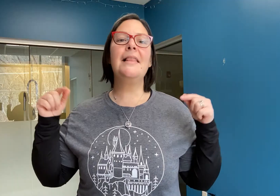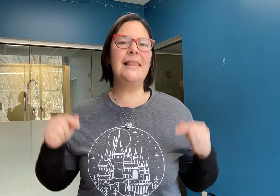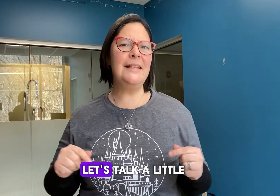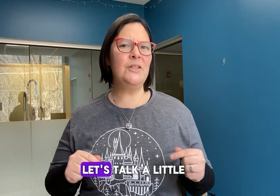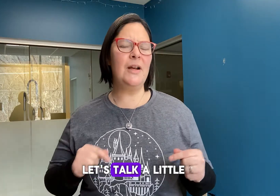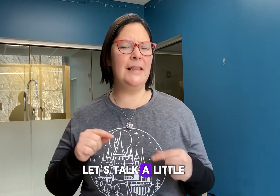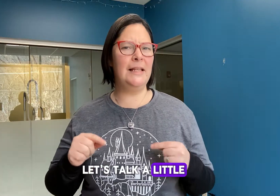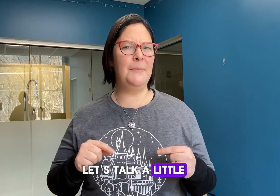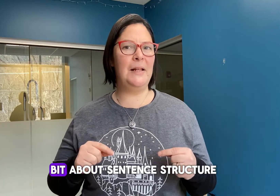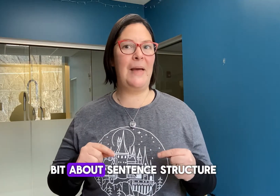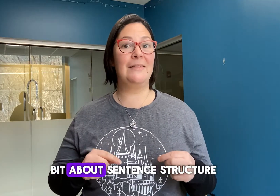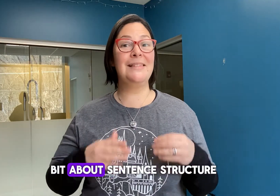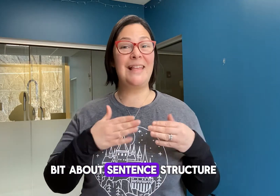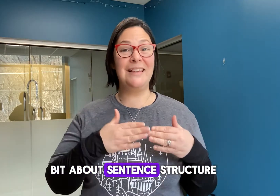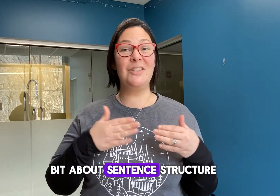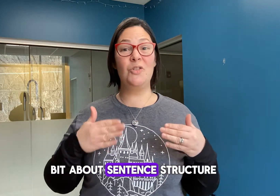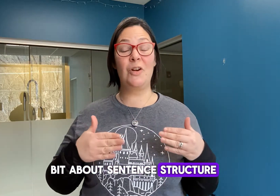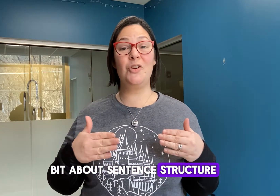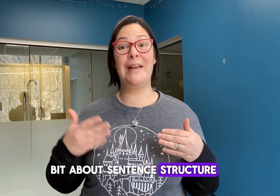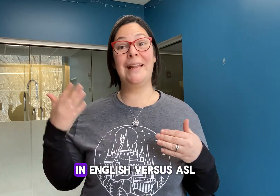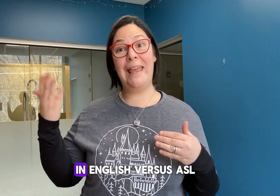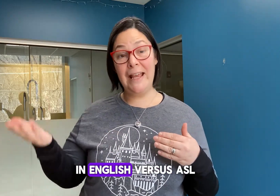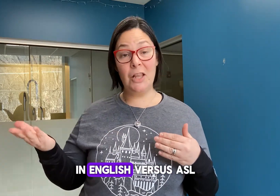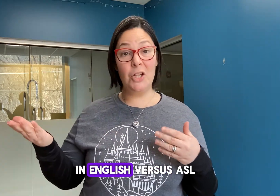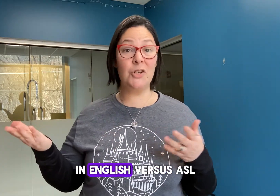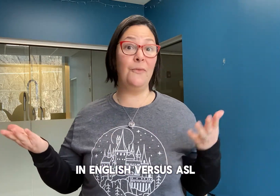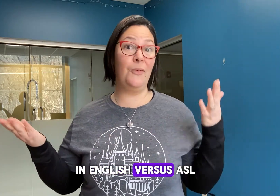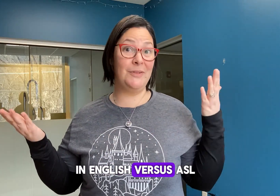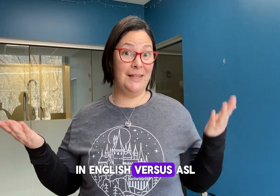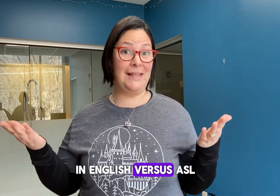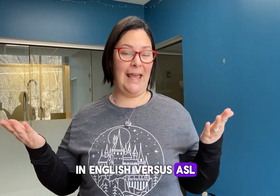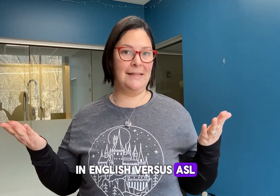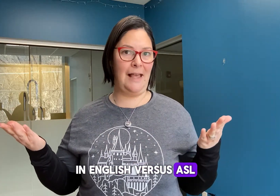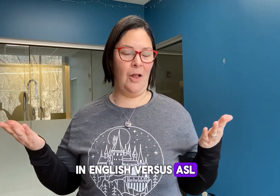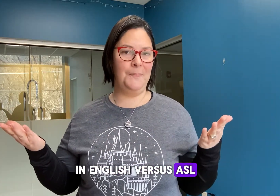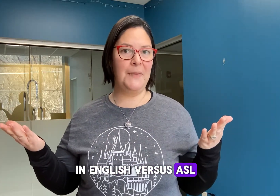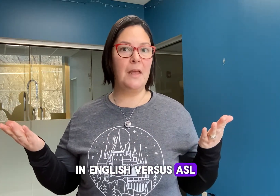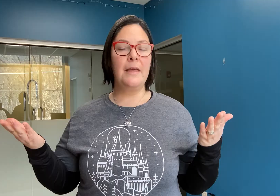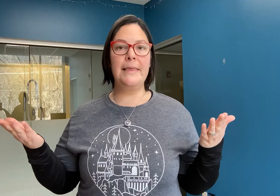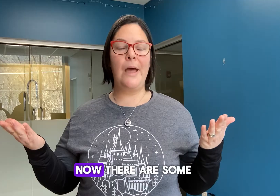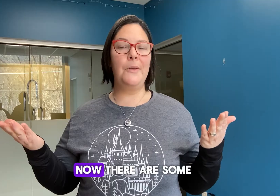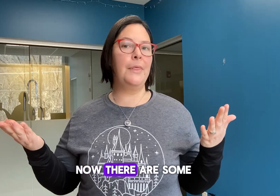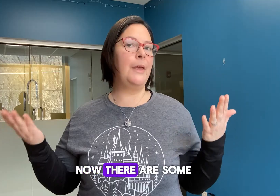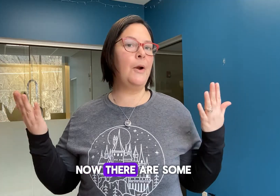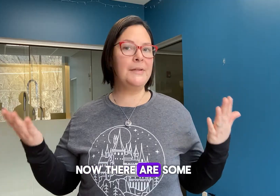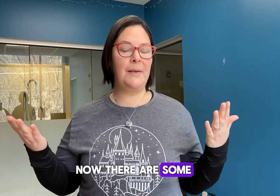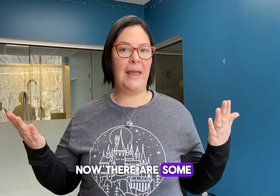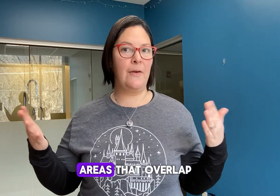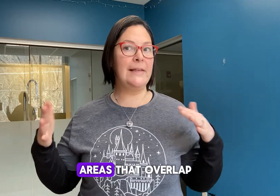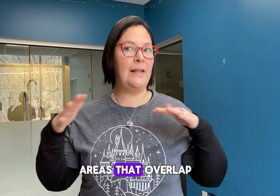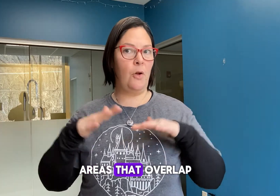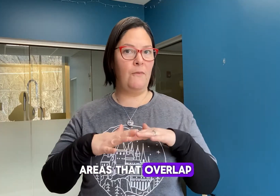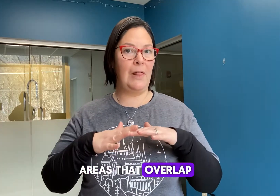Let's talk a little bit about sentence structure in English versus ASL. Now, there are some areas that overlap,